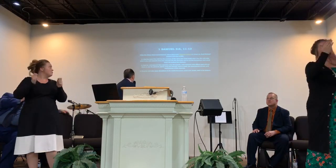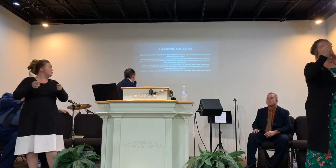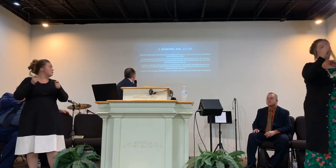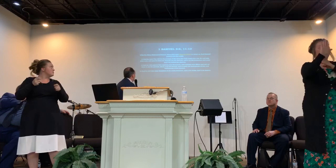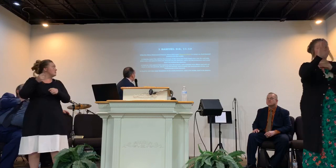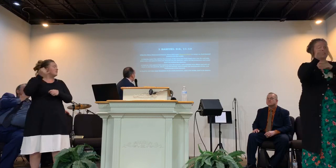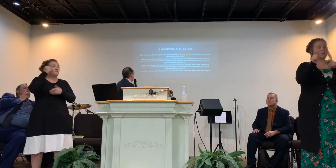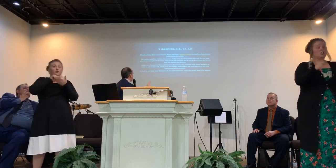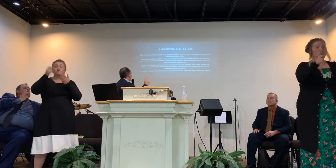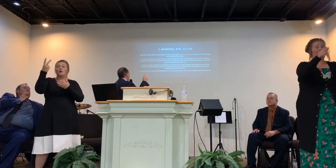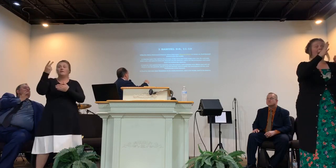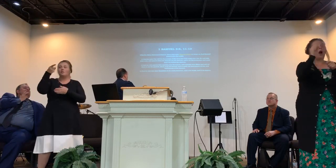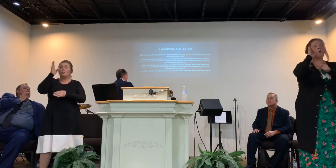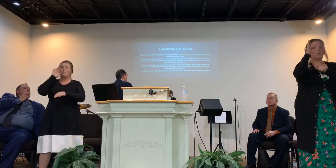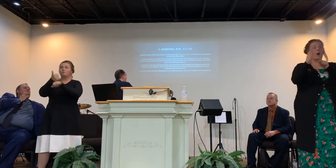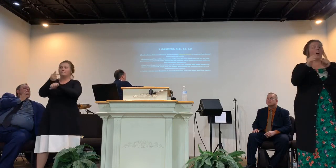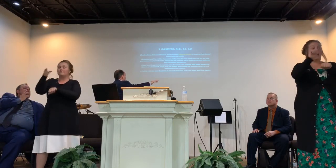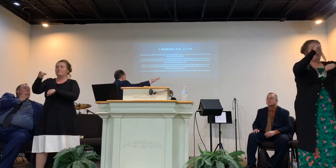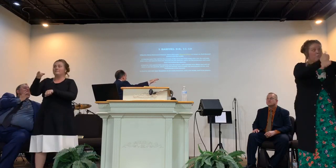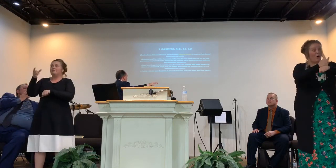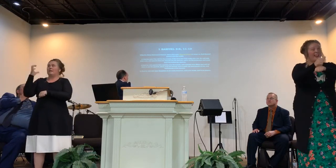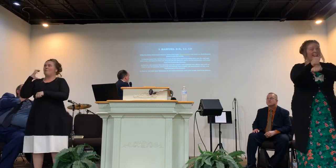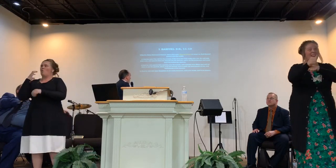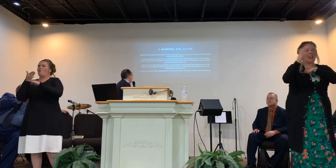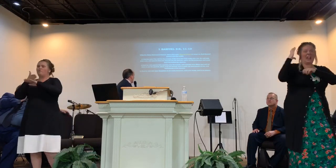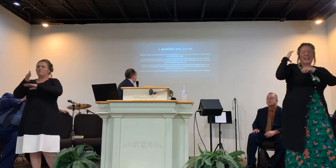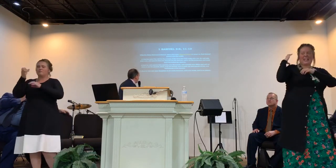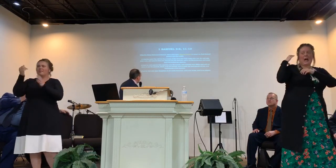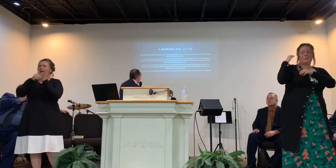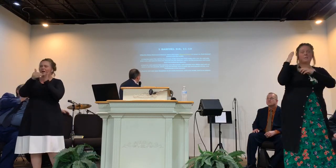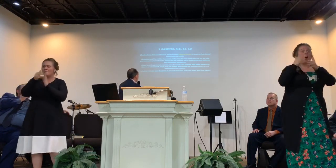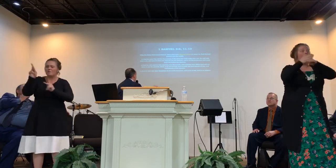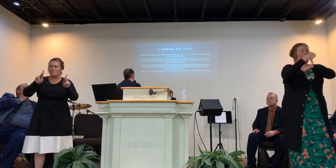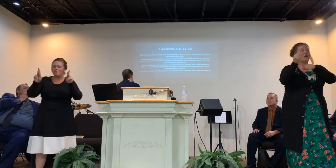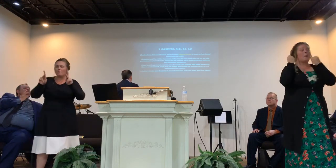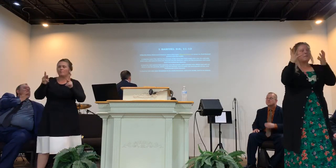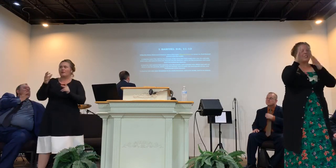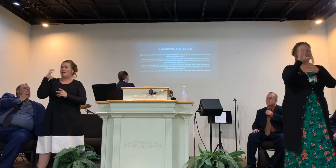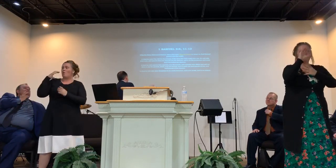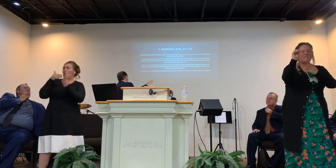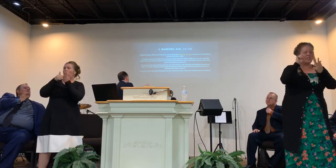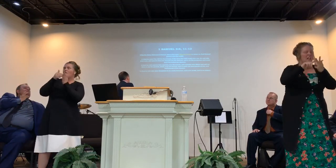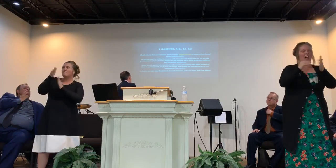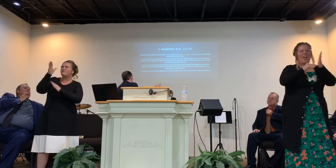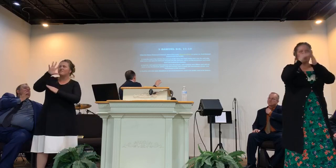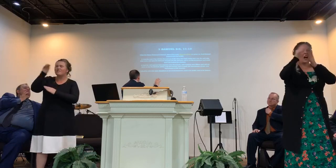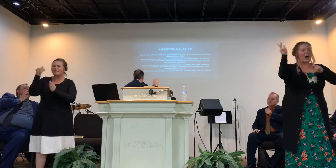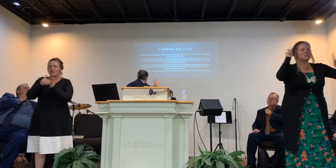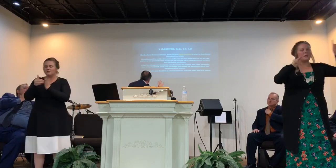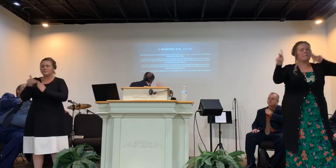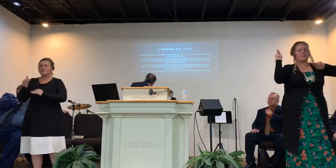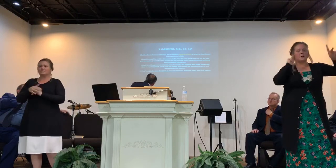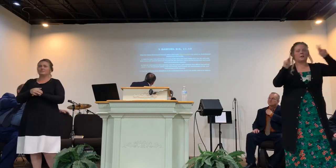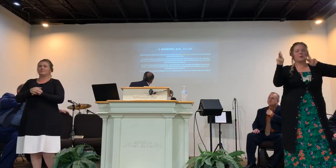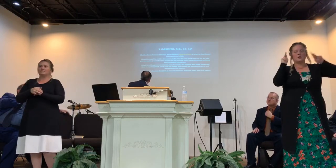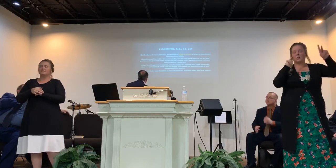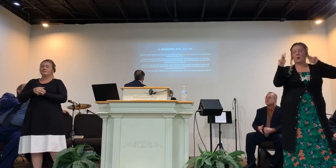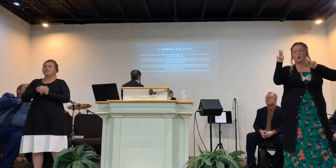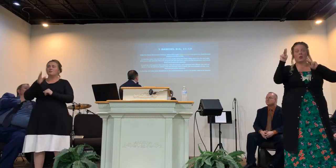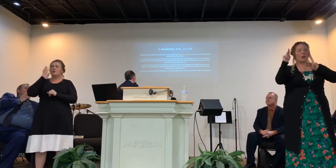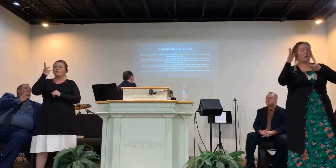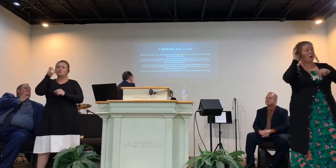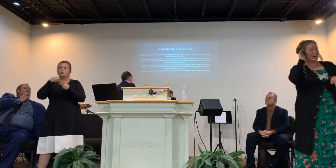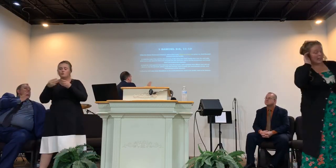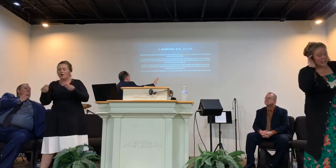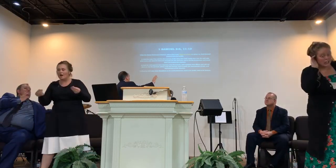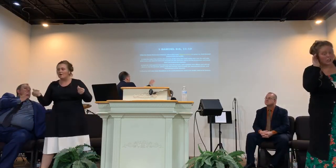12, and he will appoint him captains over thousands and captains over fifties, and will set them to ear to ground